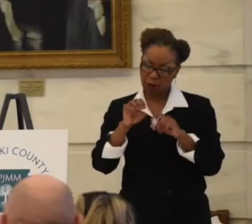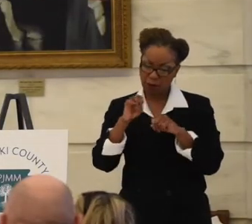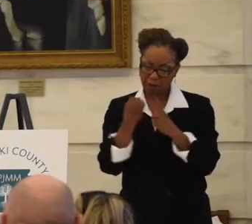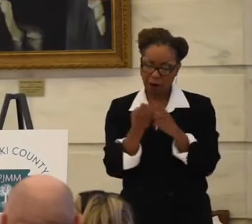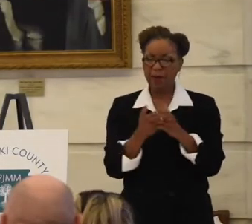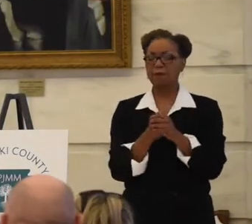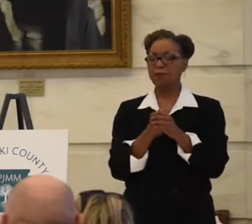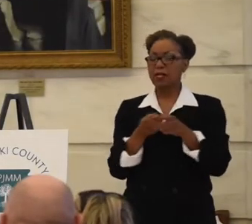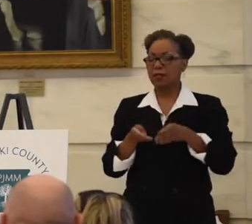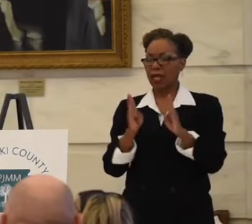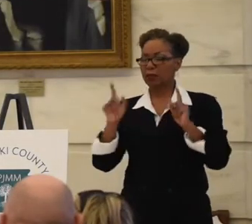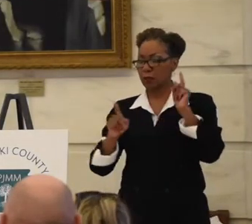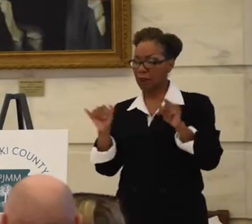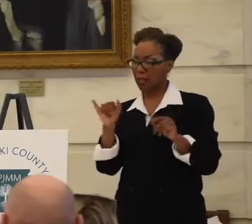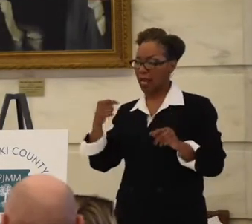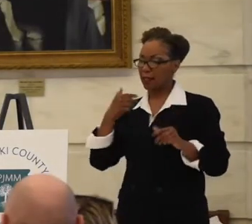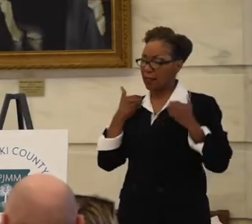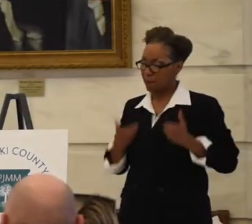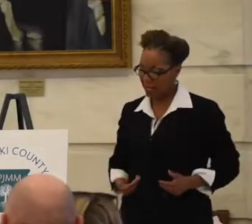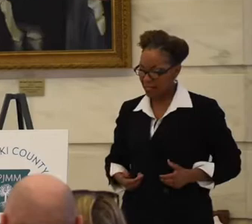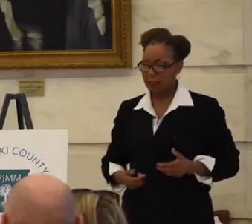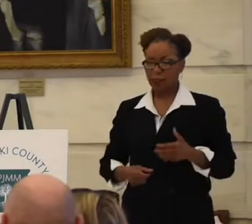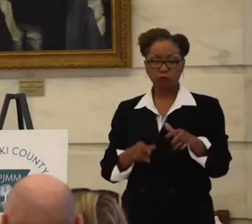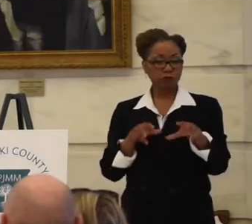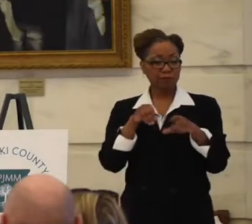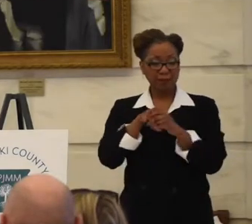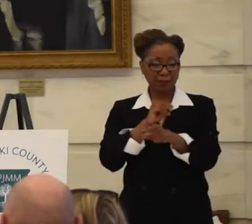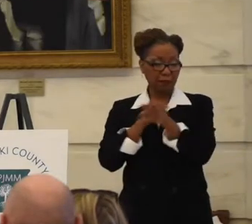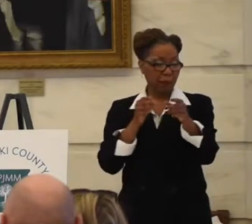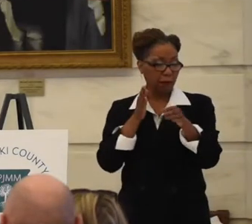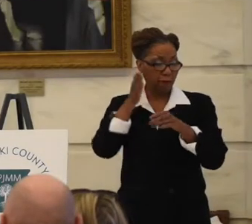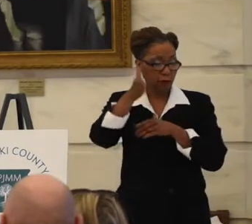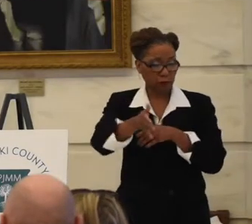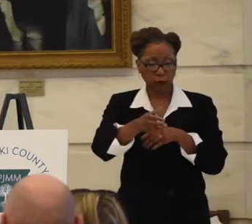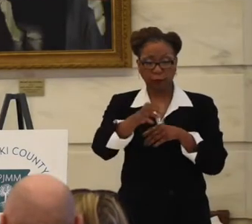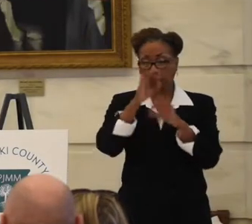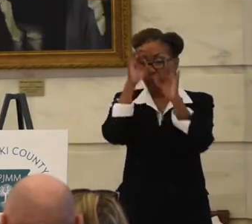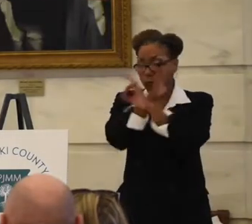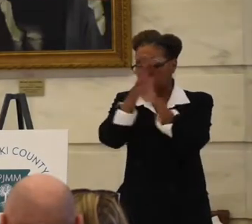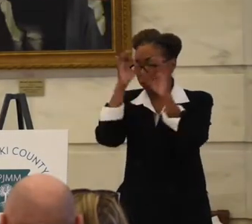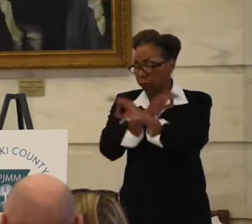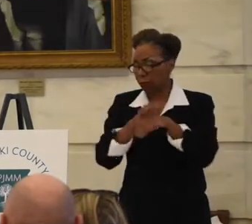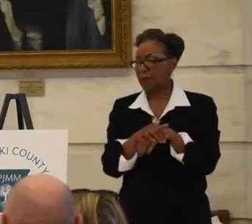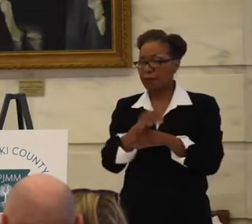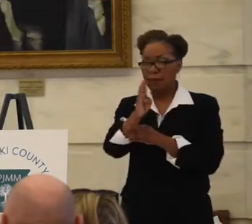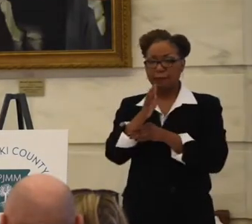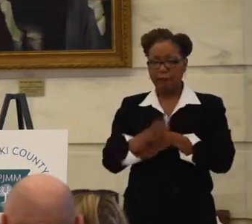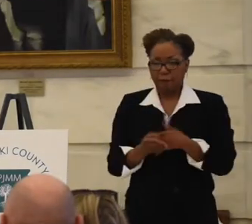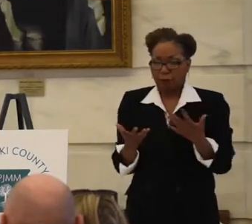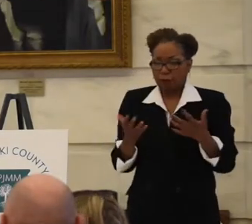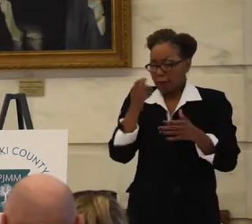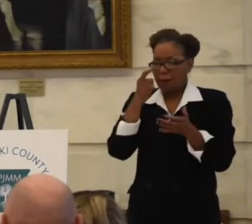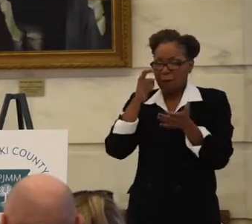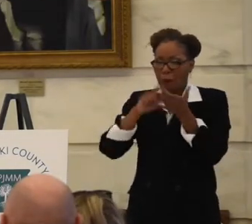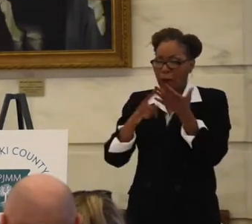environment that allows people like me to walk blindly into the future, never noticing the scale is tilting in their favor.